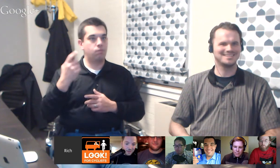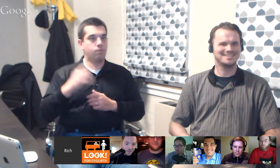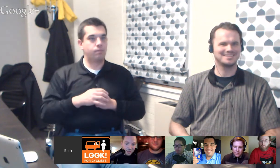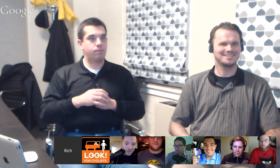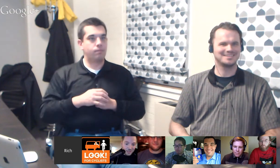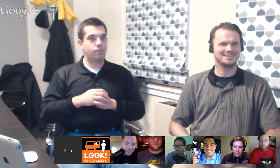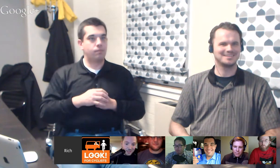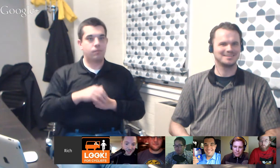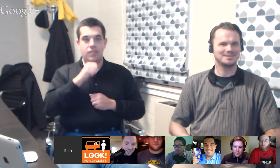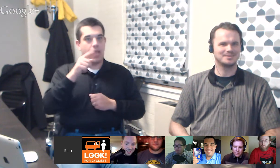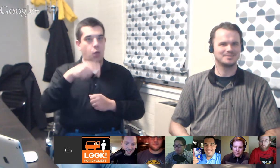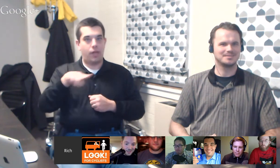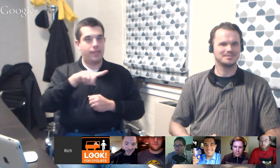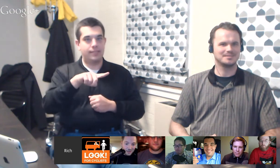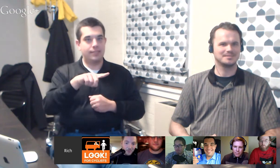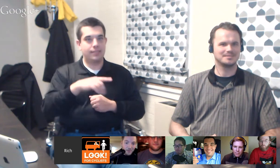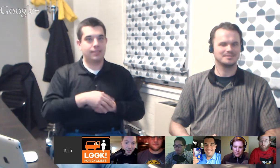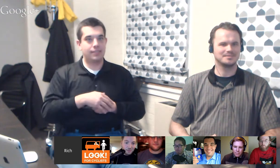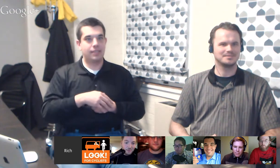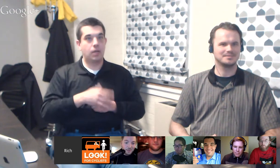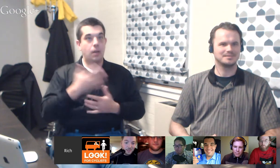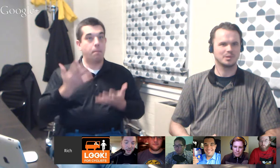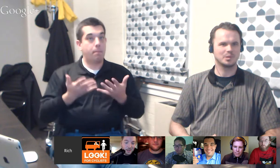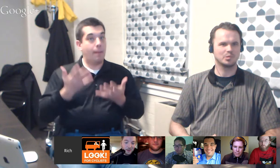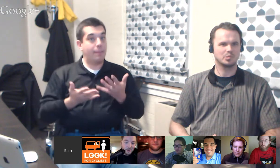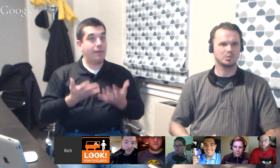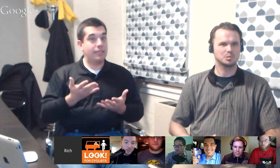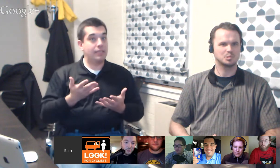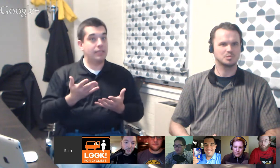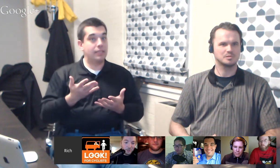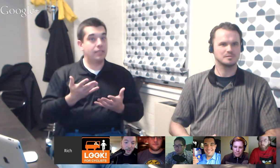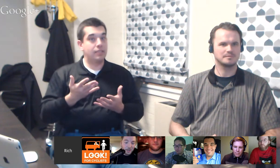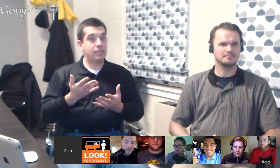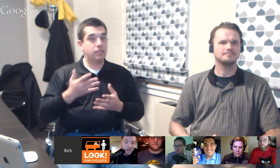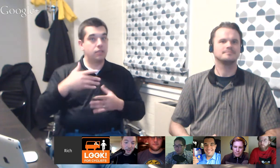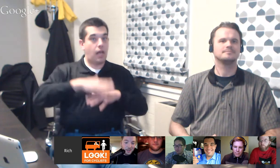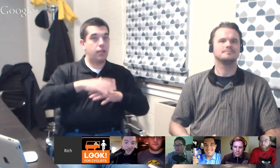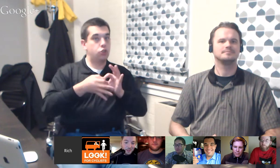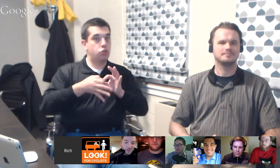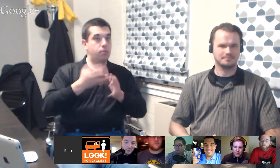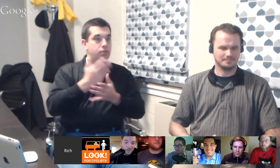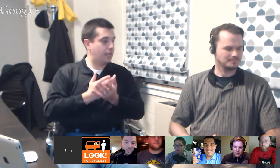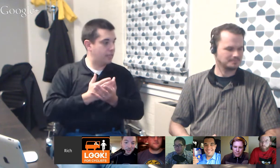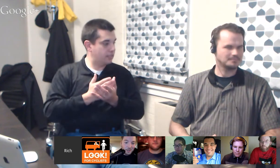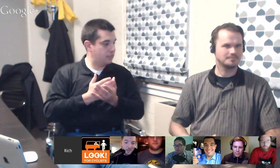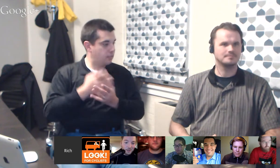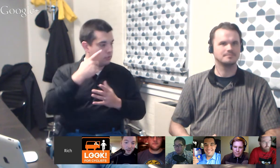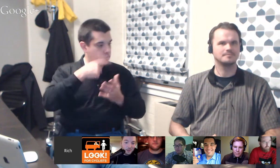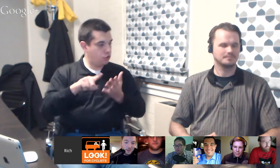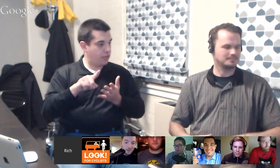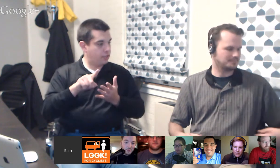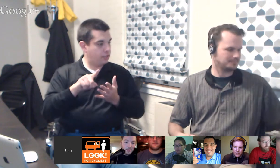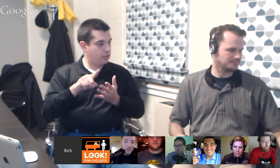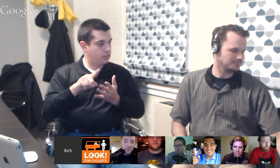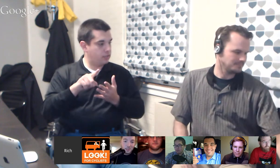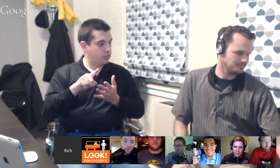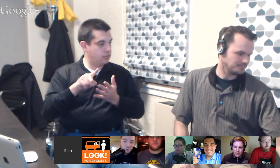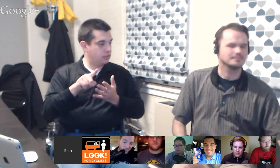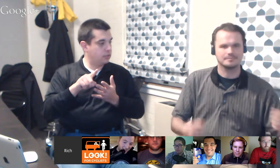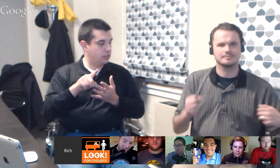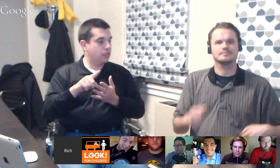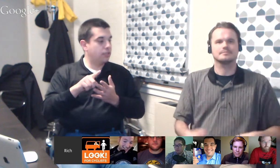Wait, it's not you guys. Oh, maybe it's on the interpreter side. Let me double check. Yeah,